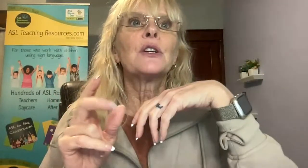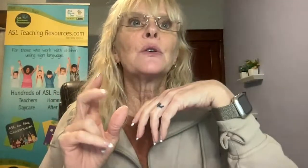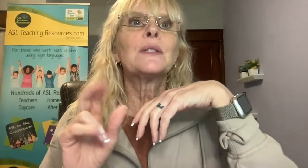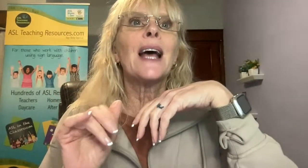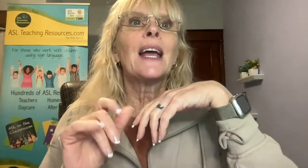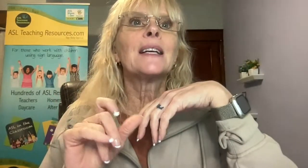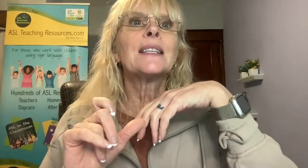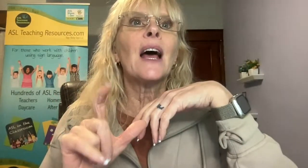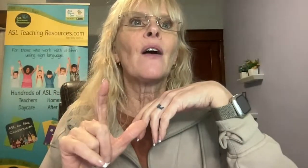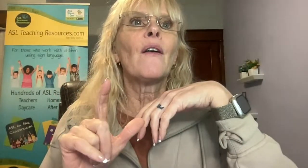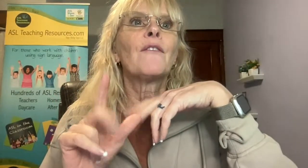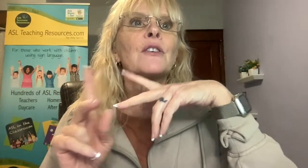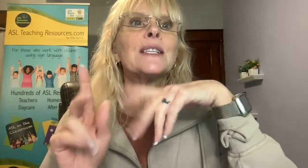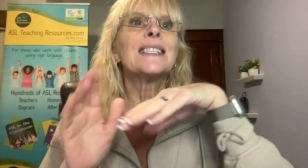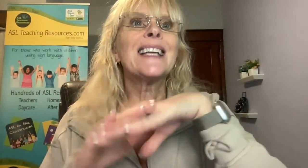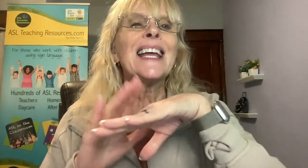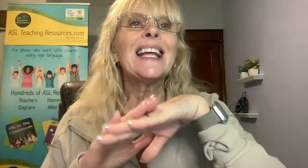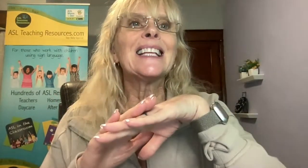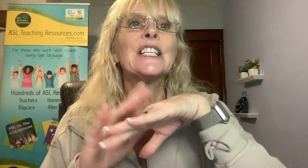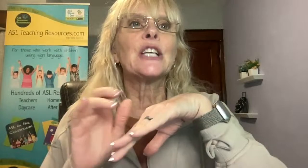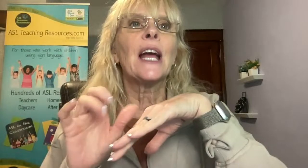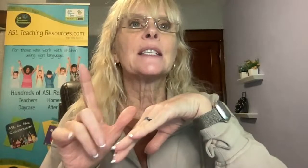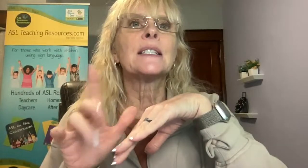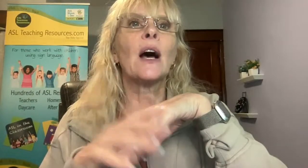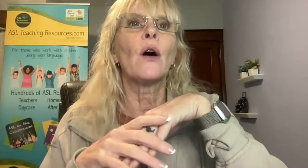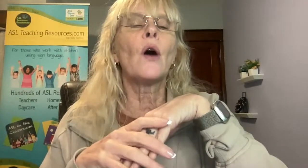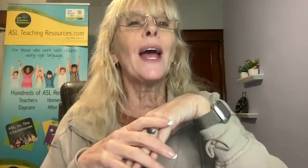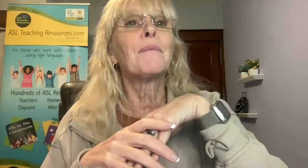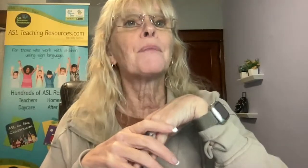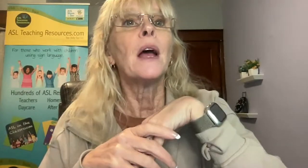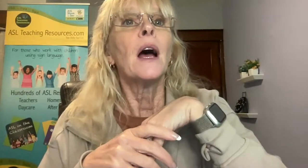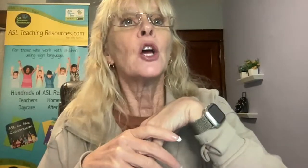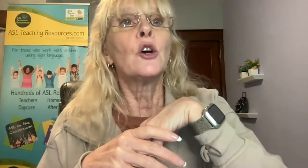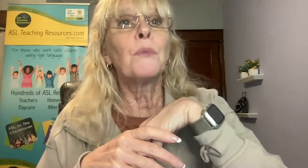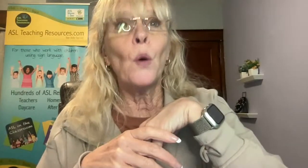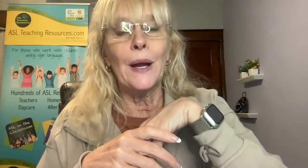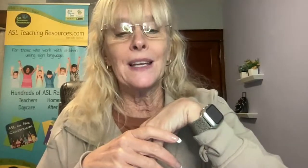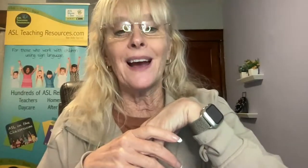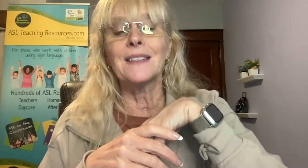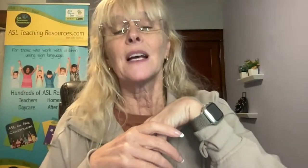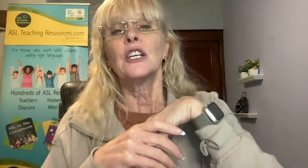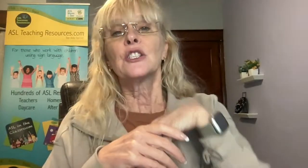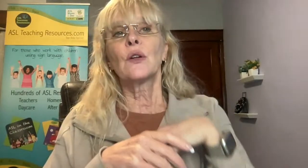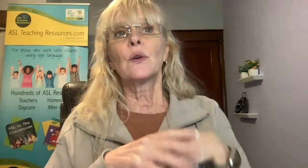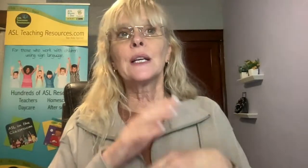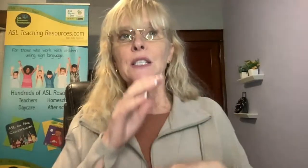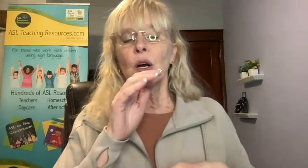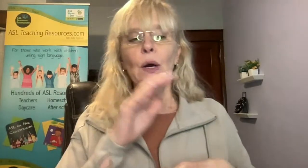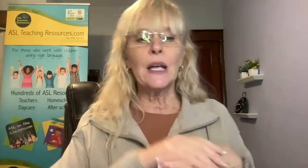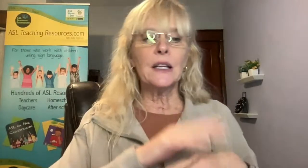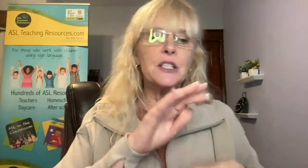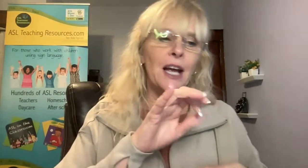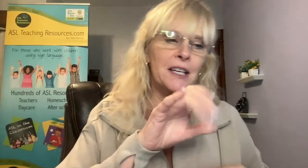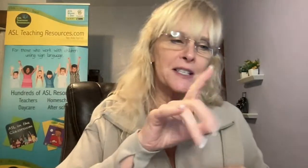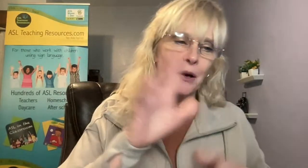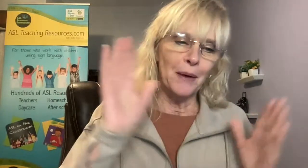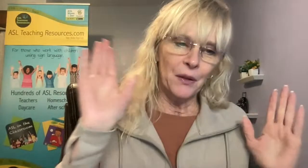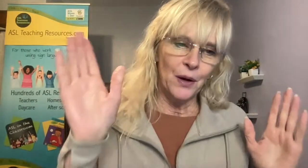use ASL versus English ASL. Okay, good point. Yes. So there is no English ASL, by the way.